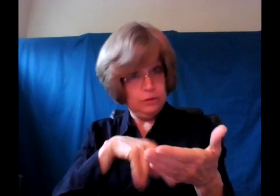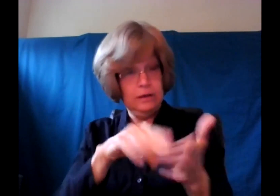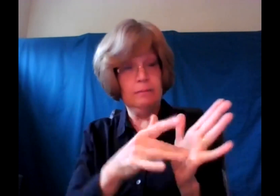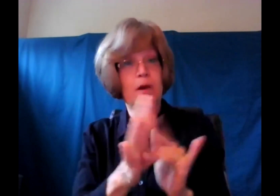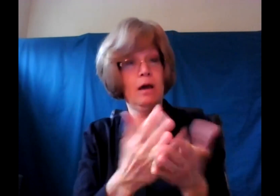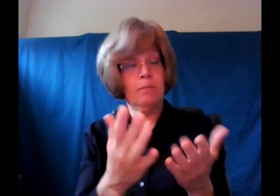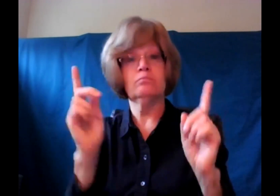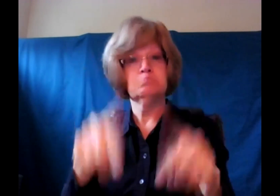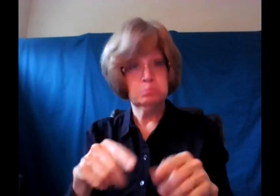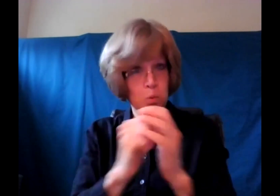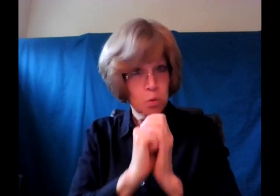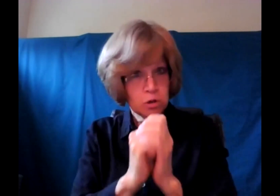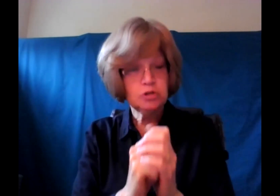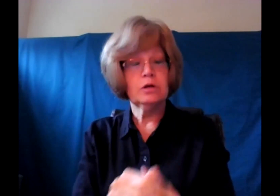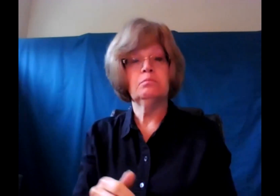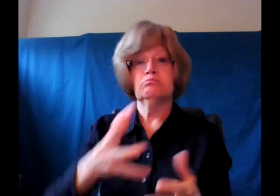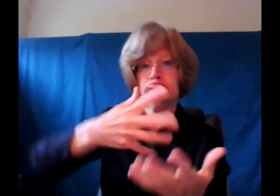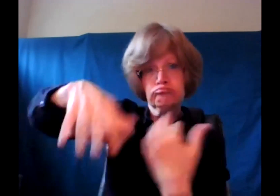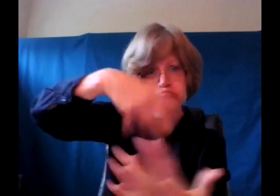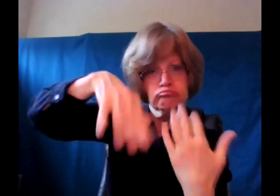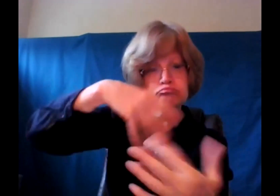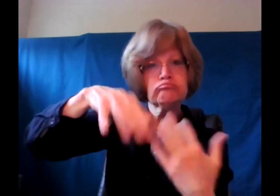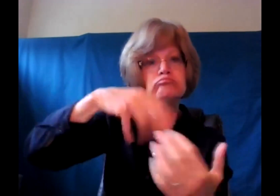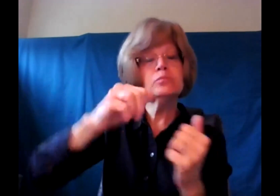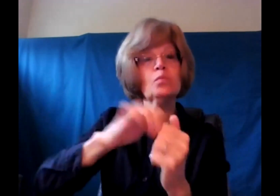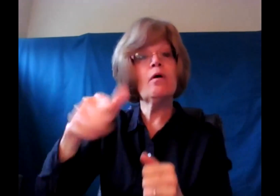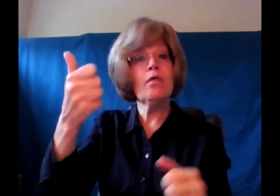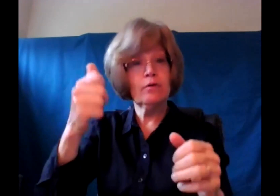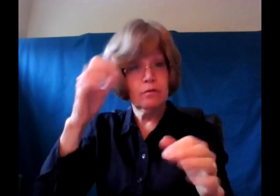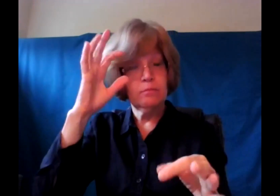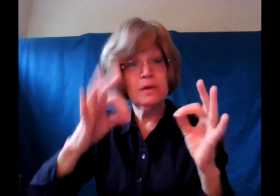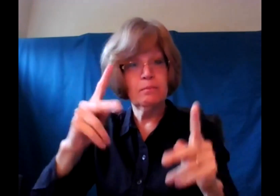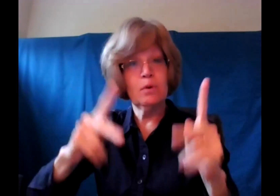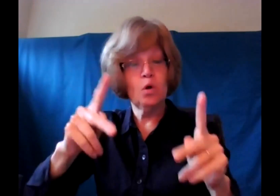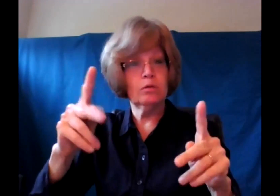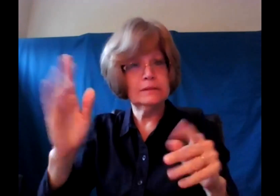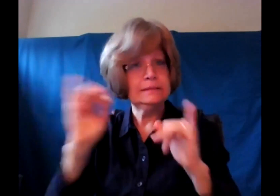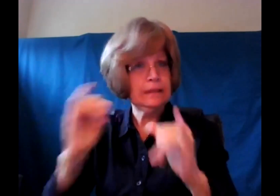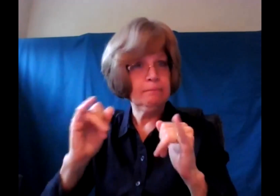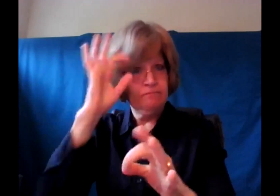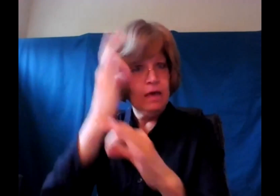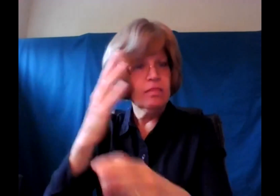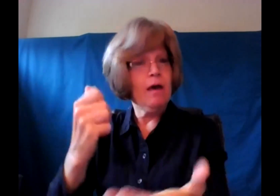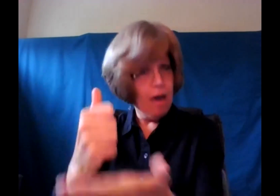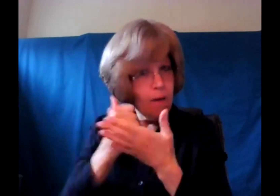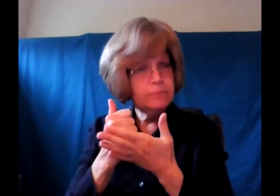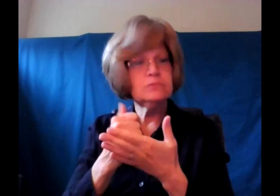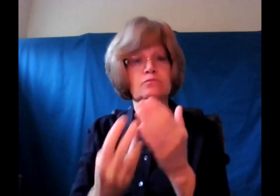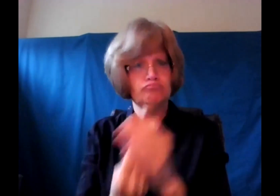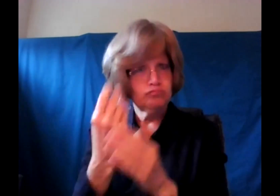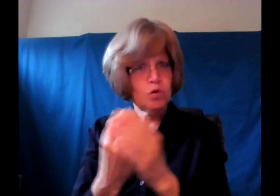in worship, being in community with other people who share our faith, that nurtures us. That helps us to